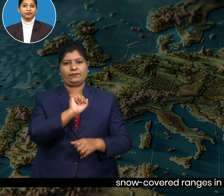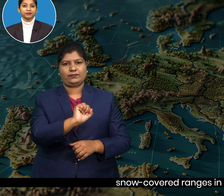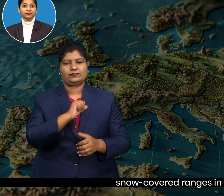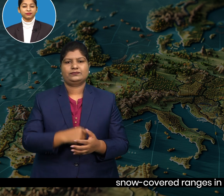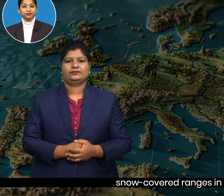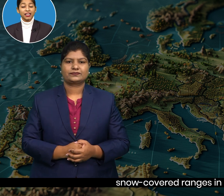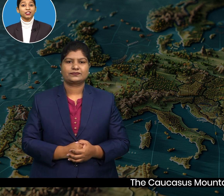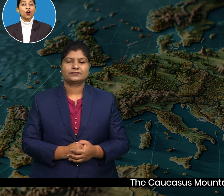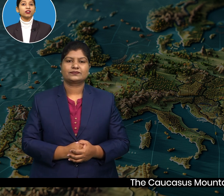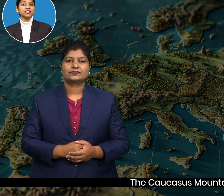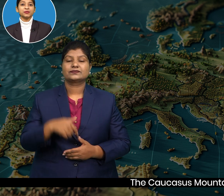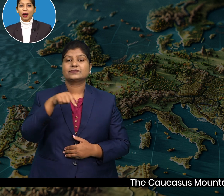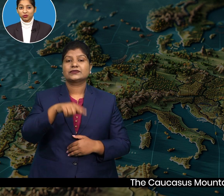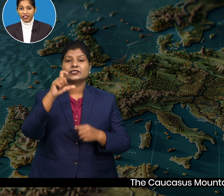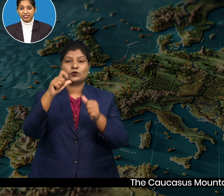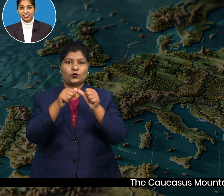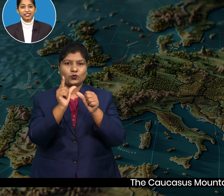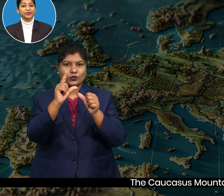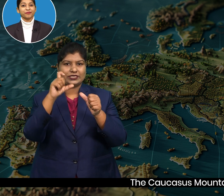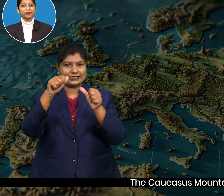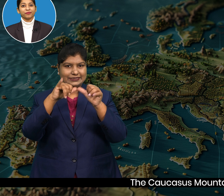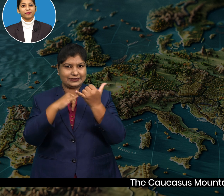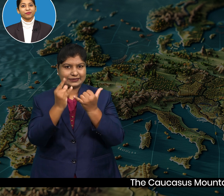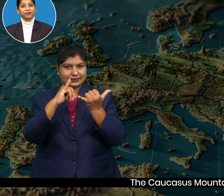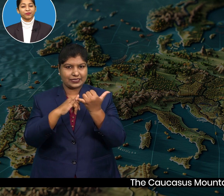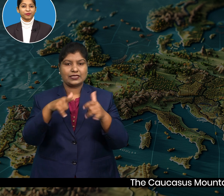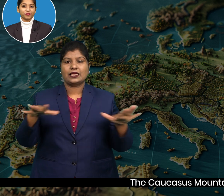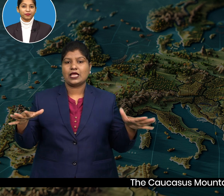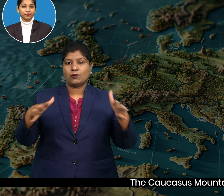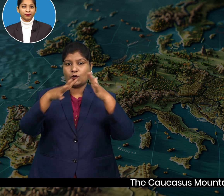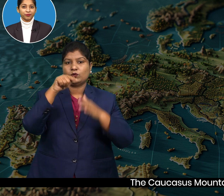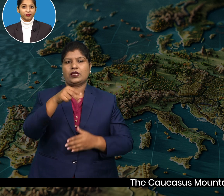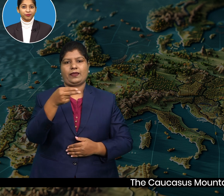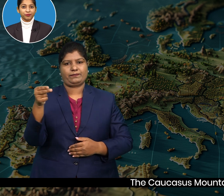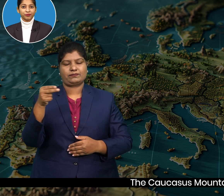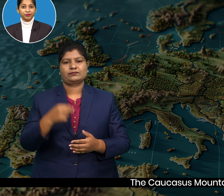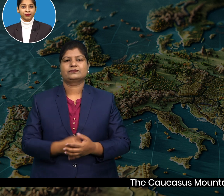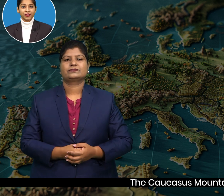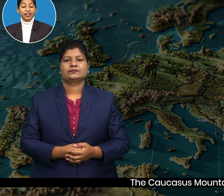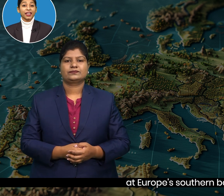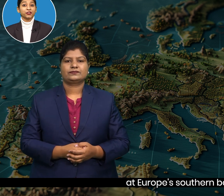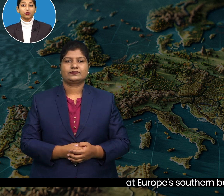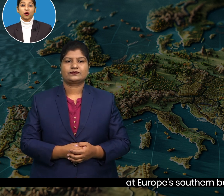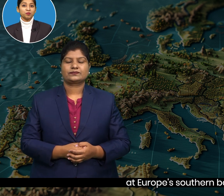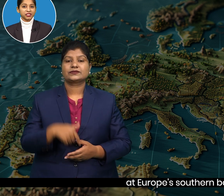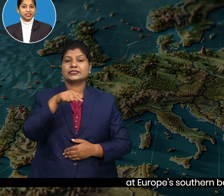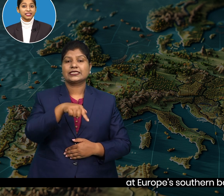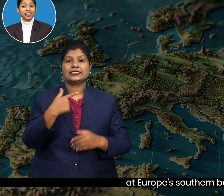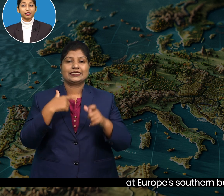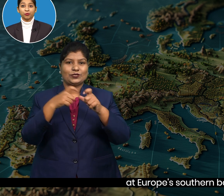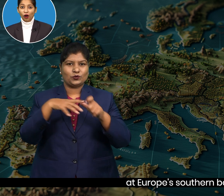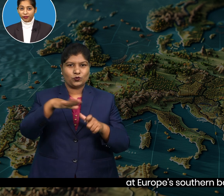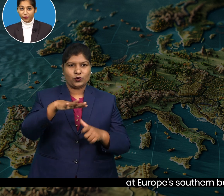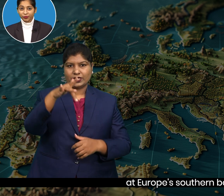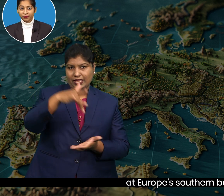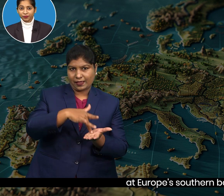The Caucasus Mountains At Europe's